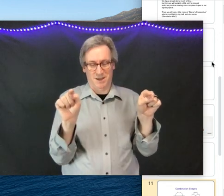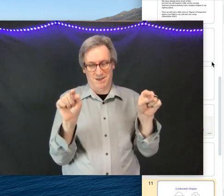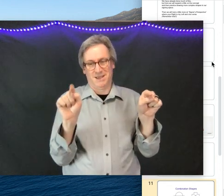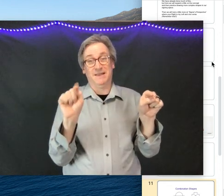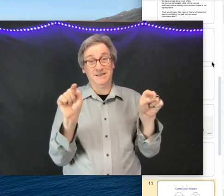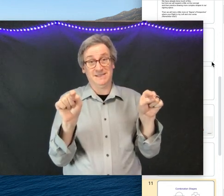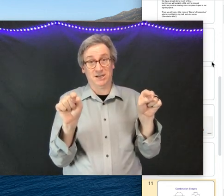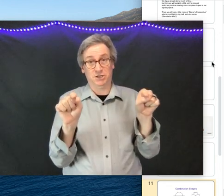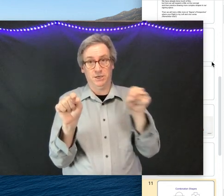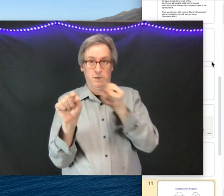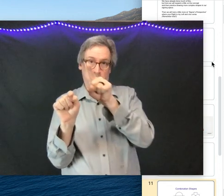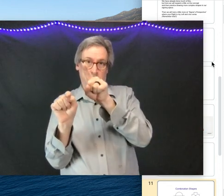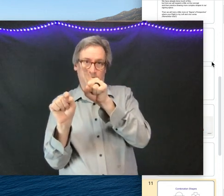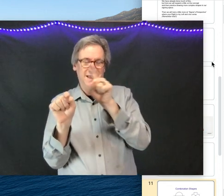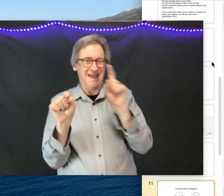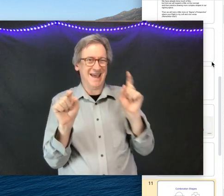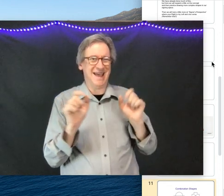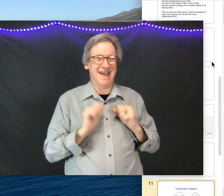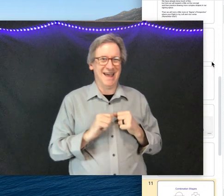then this section,